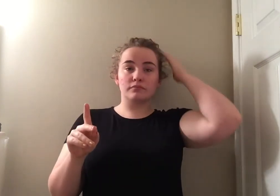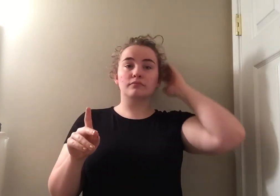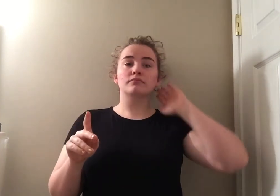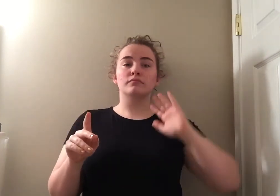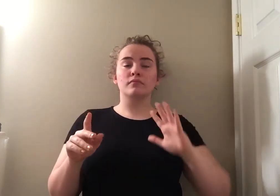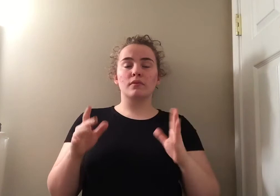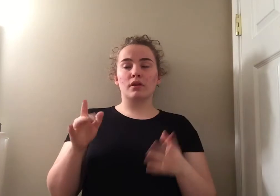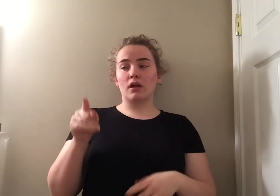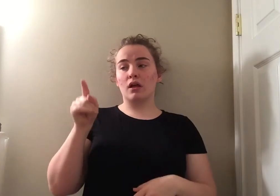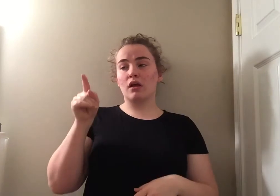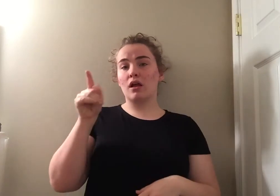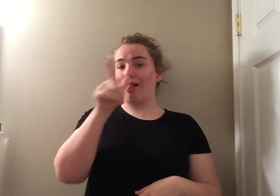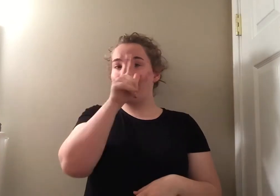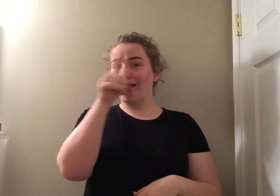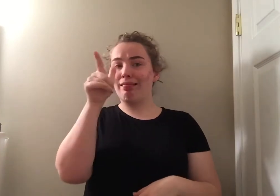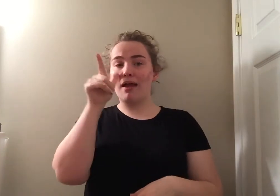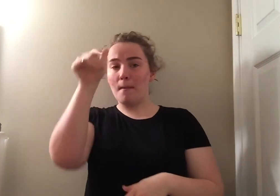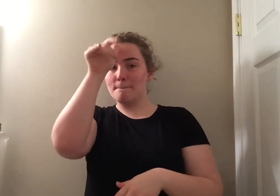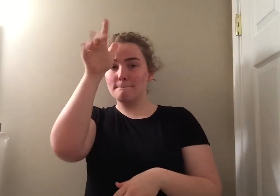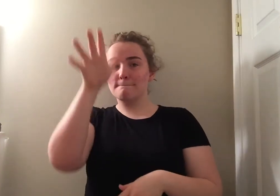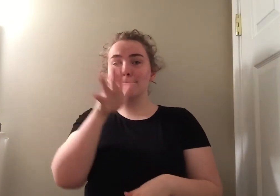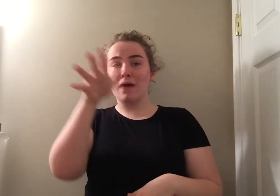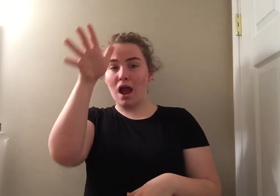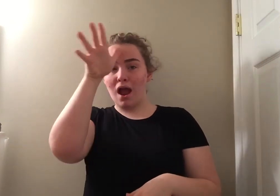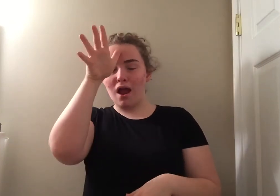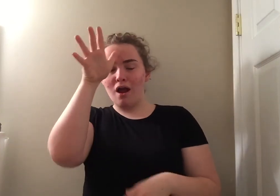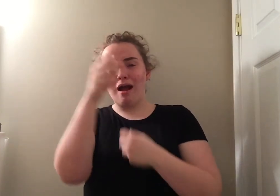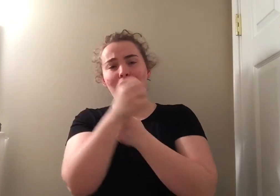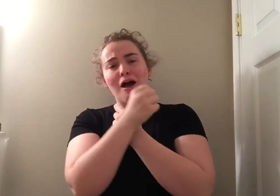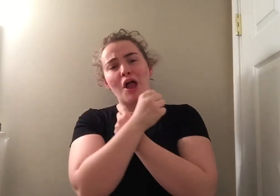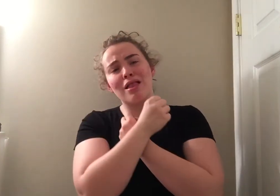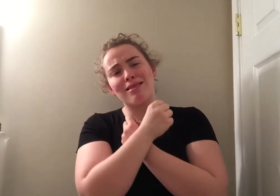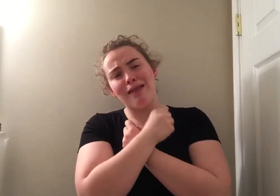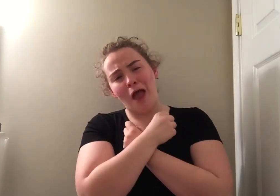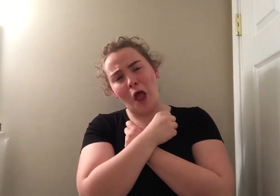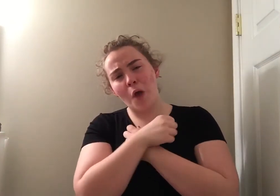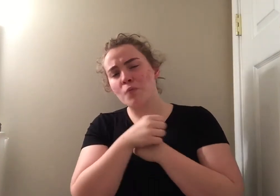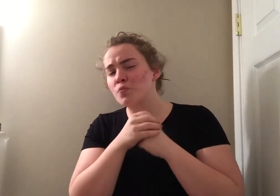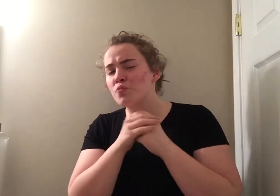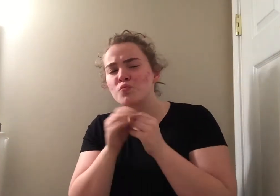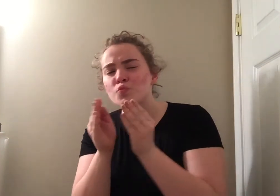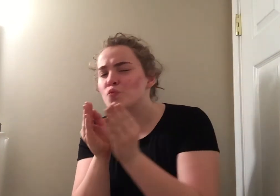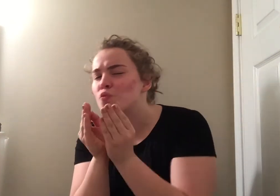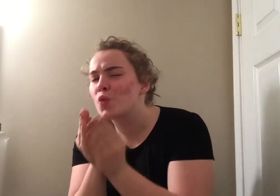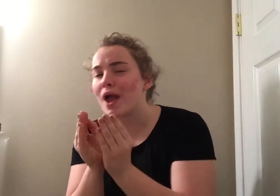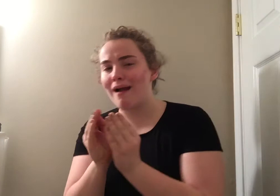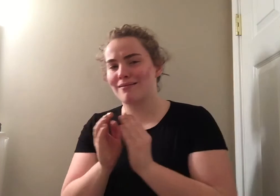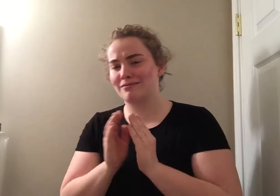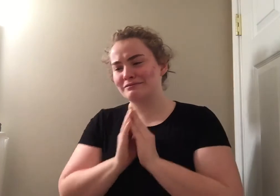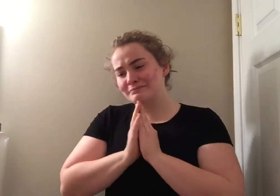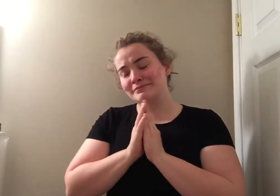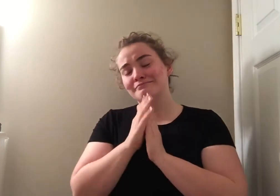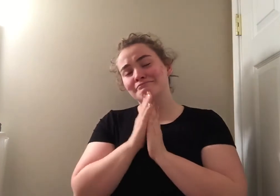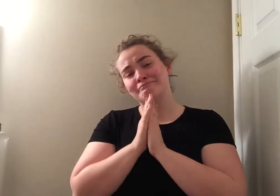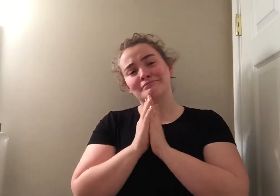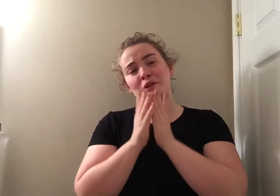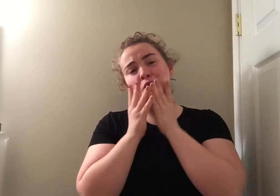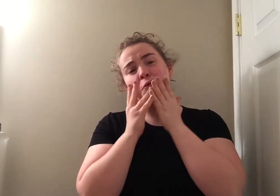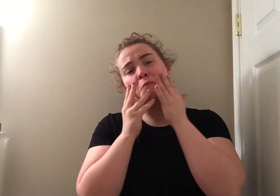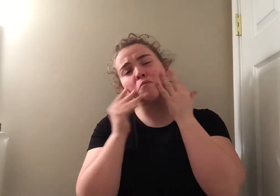But her parents loved him. They kissed his wet pink nose. They admired his small black eyes, and